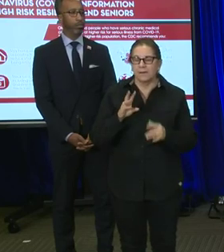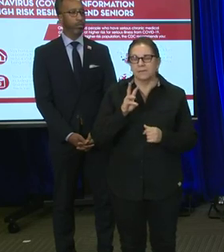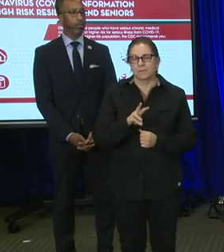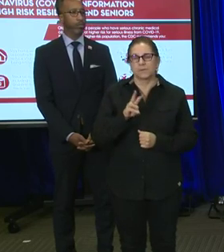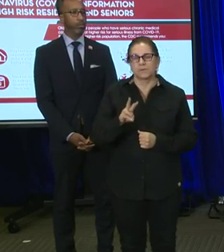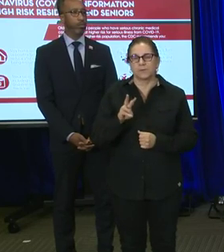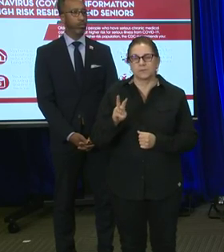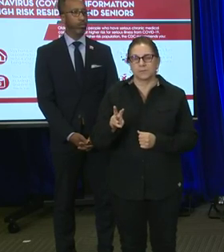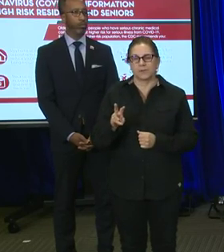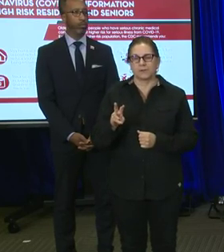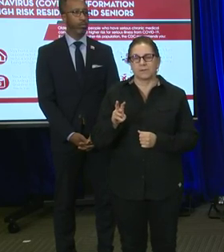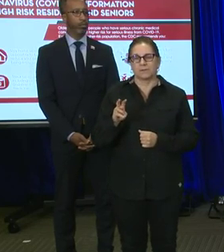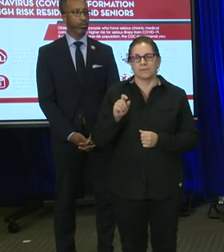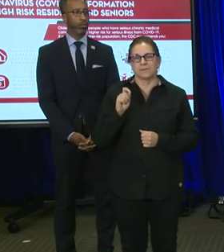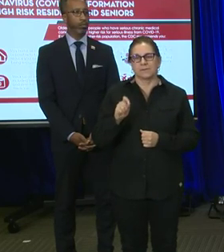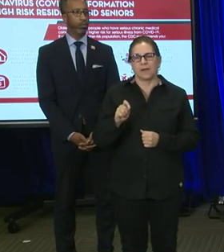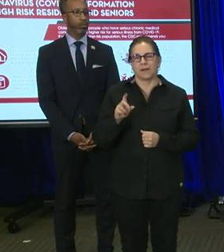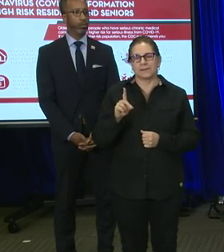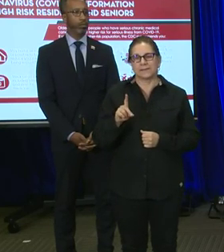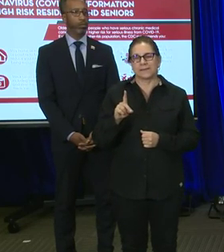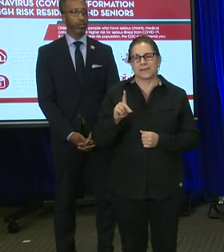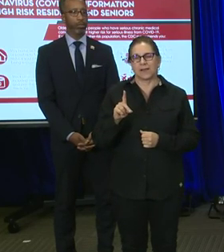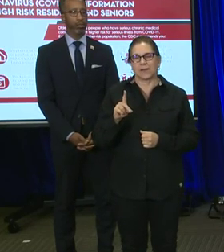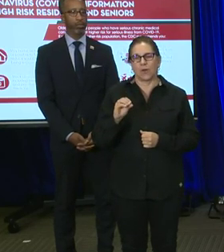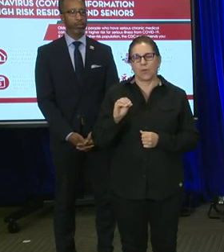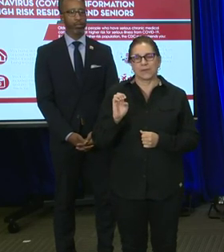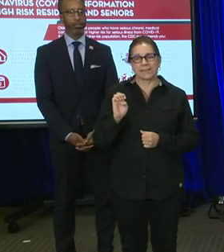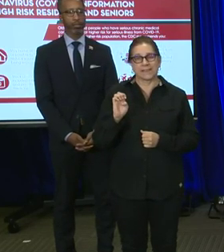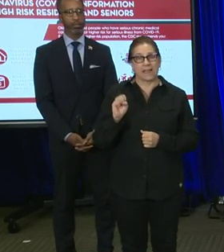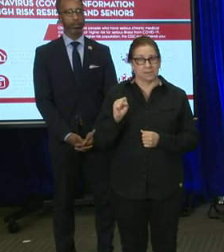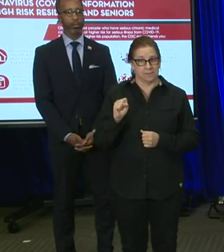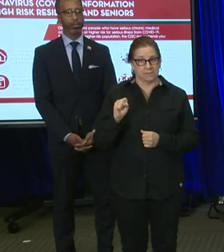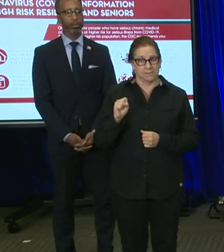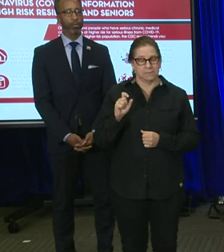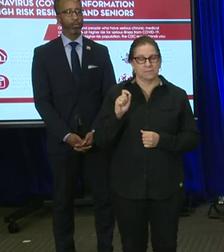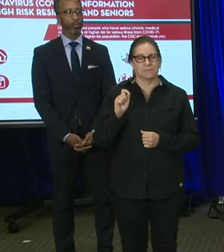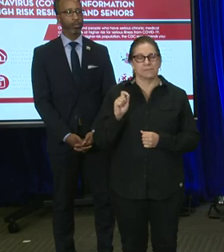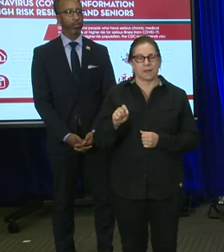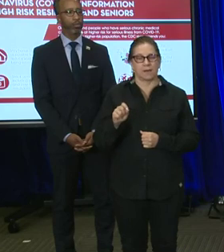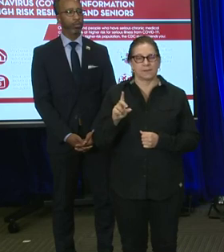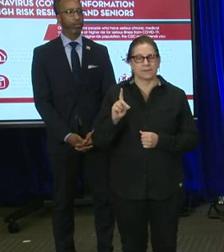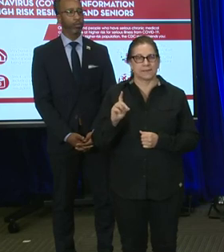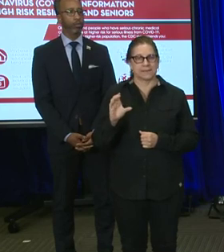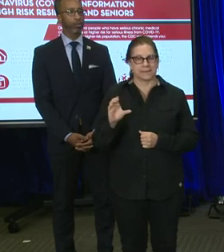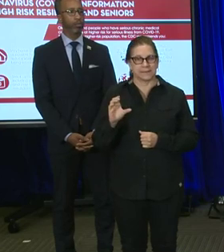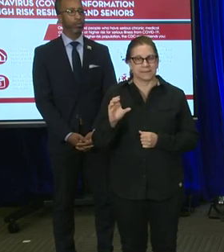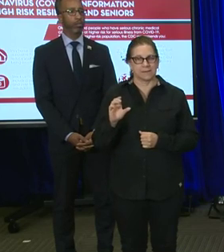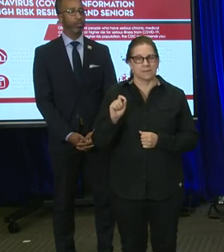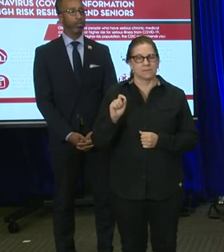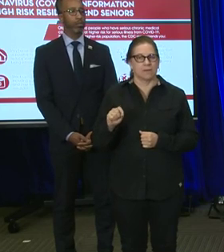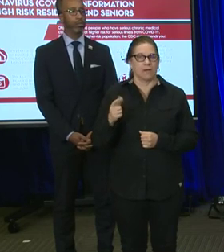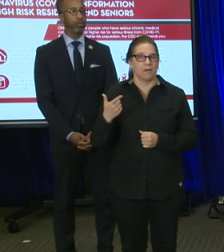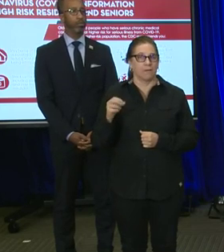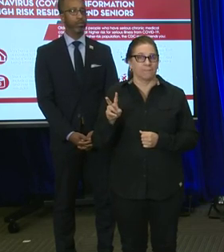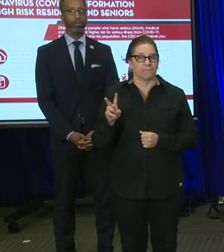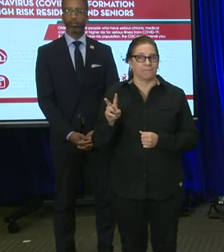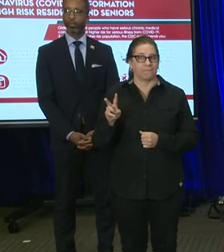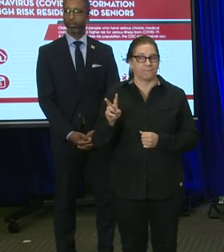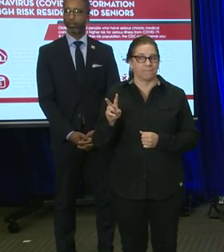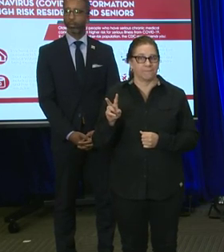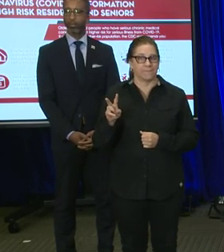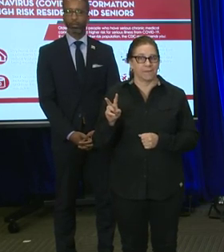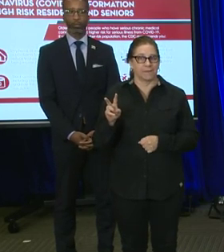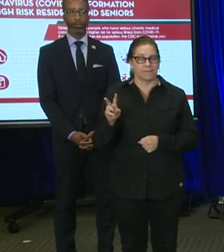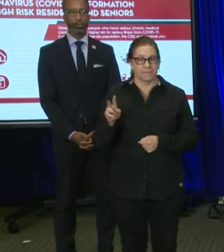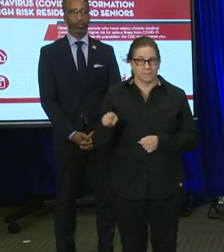www.does.dc.gov, to review important information with regard to UI benefits and workplace rights. Similarly, claimants are encouraged to